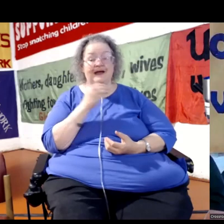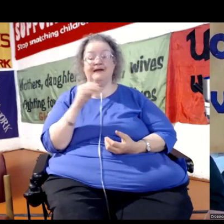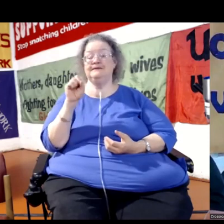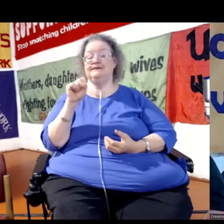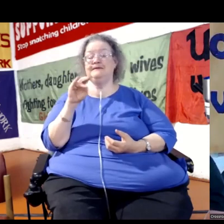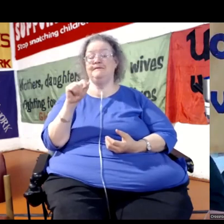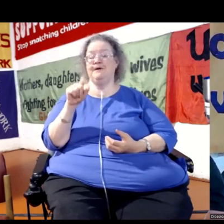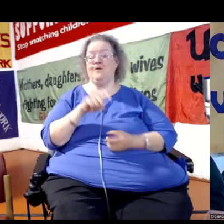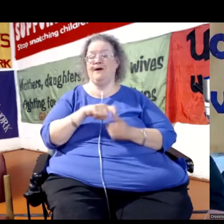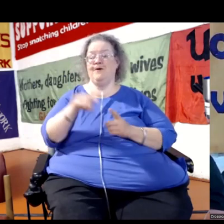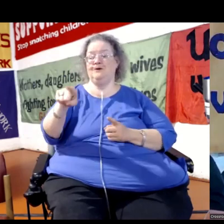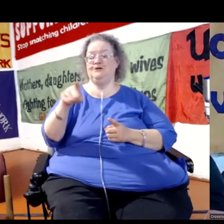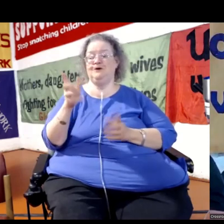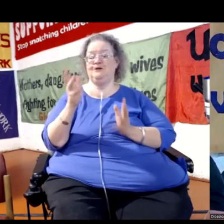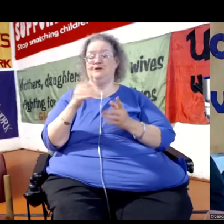and talked to you about